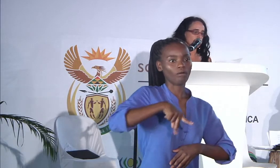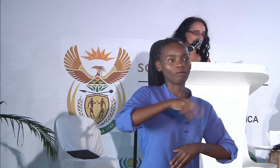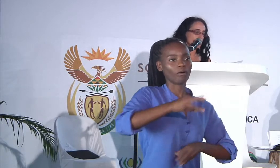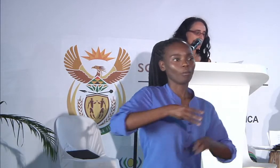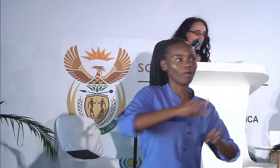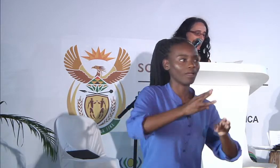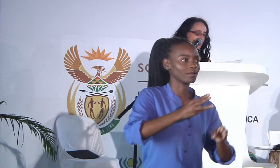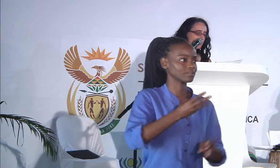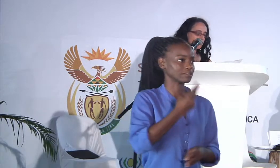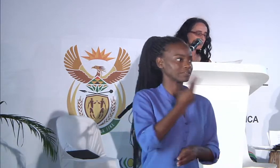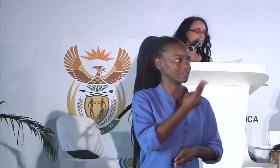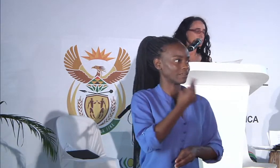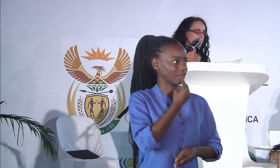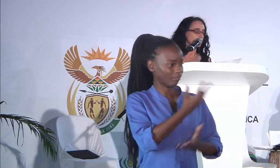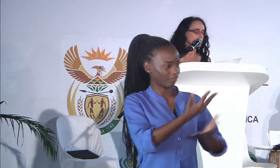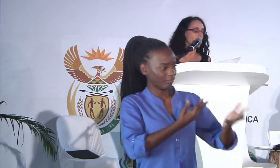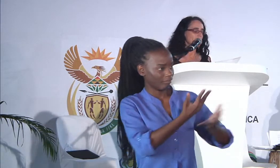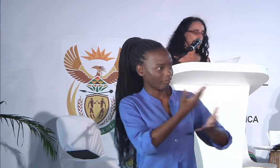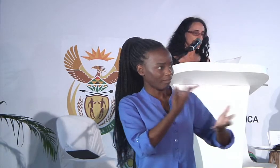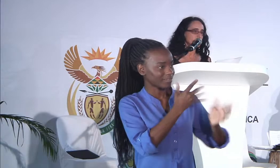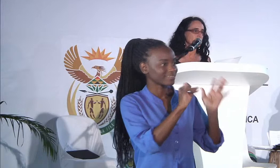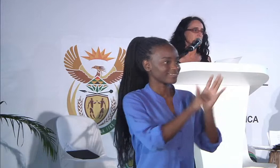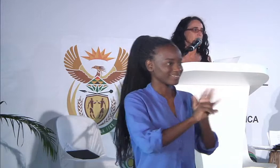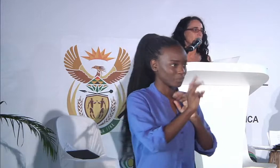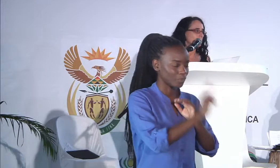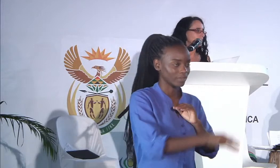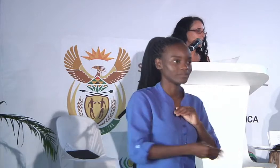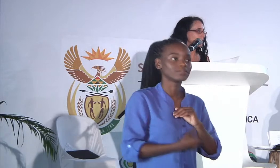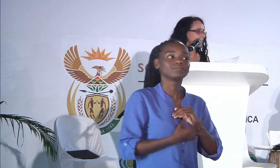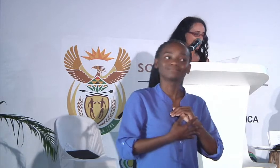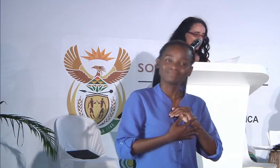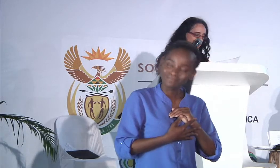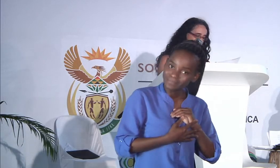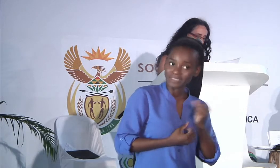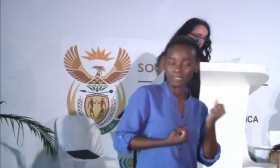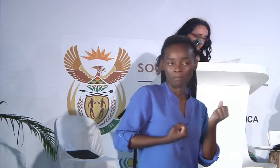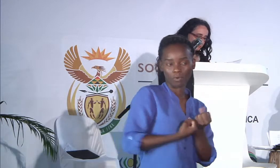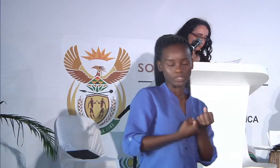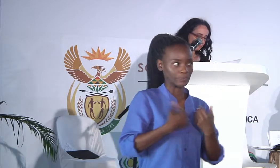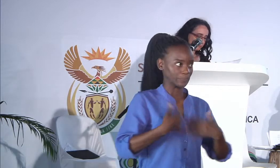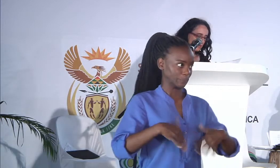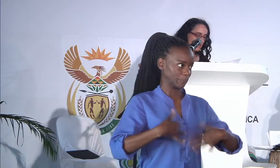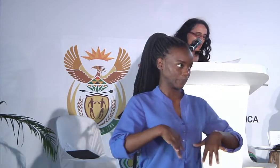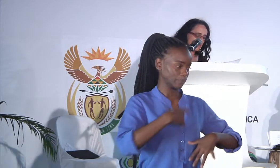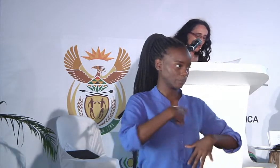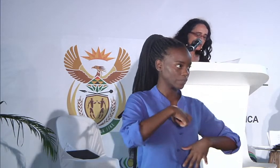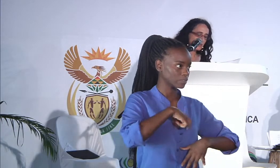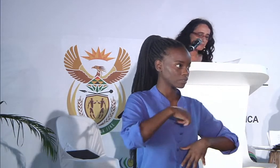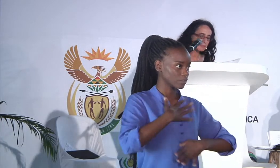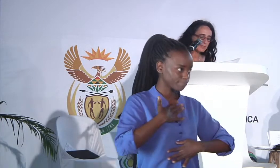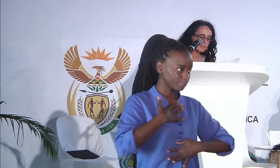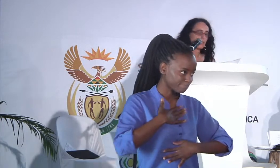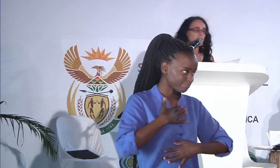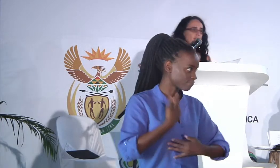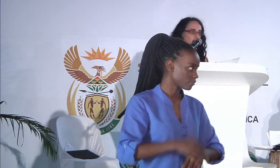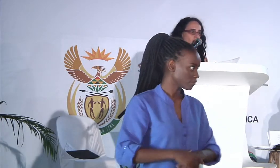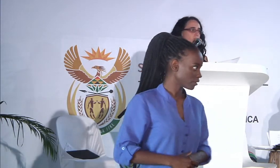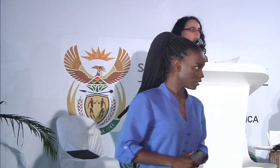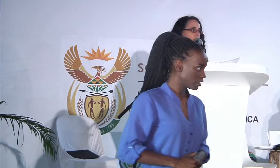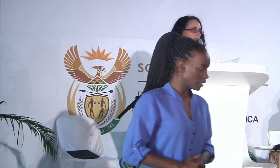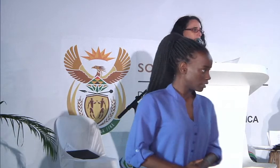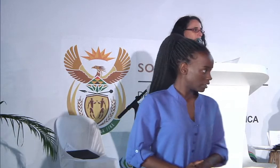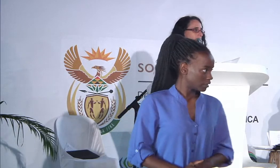interactions. And for that support, I personally am incredibly grateful. There are some people here that have not